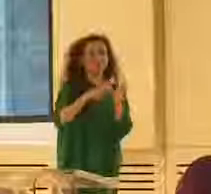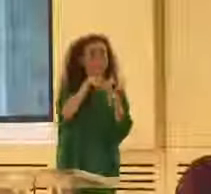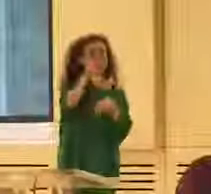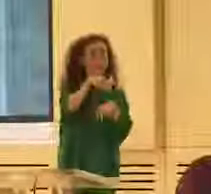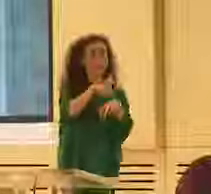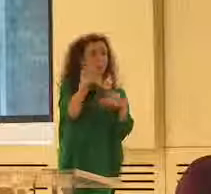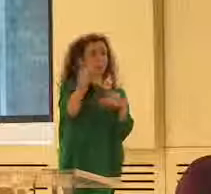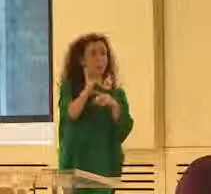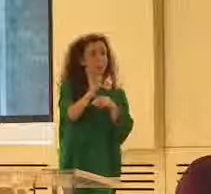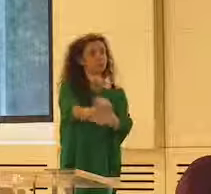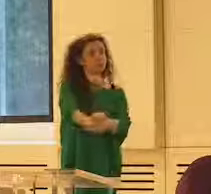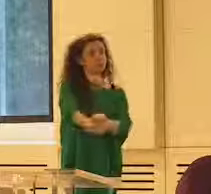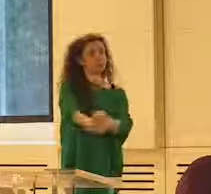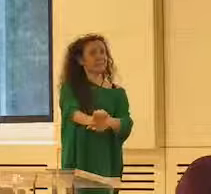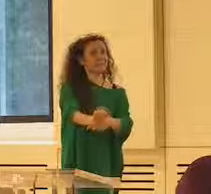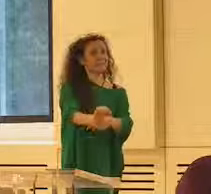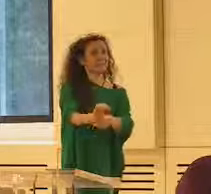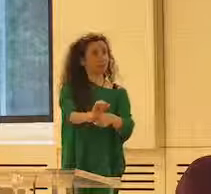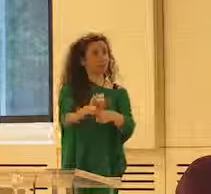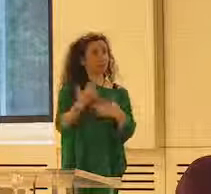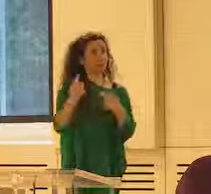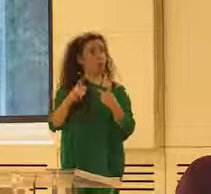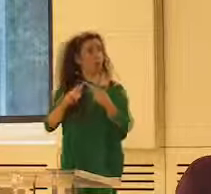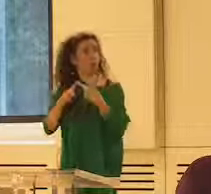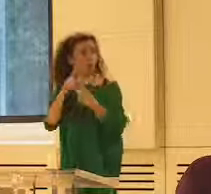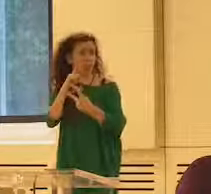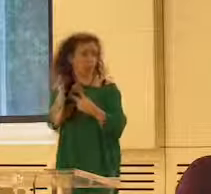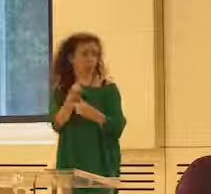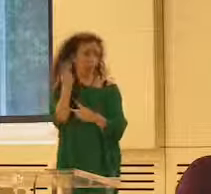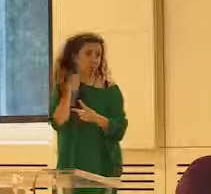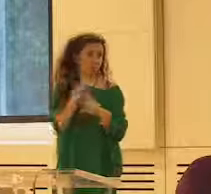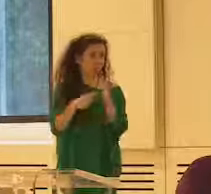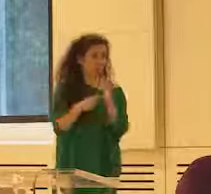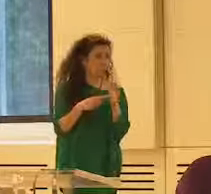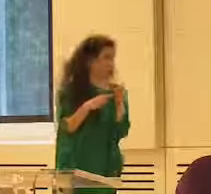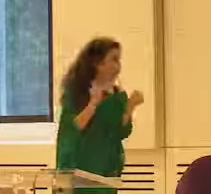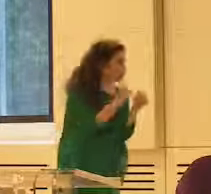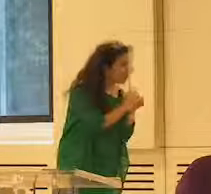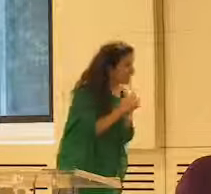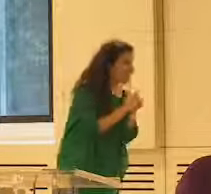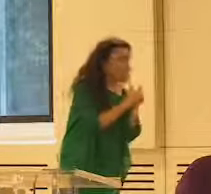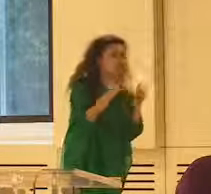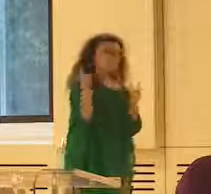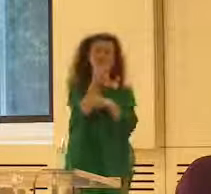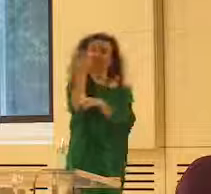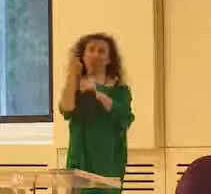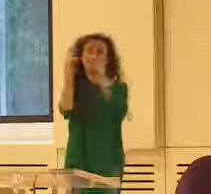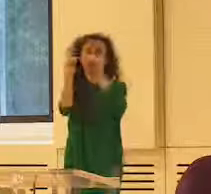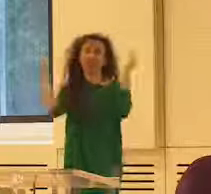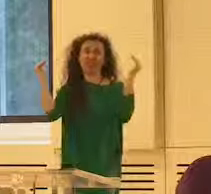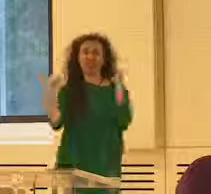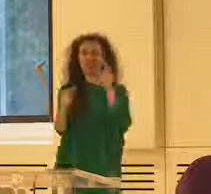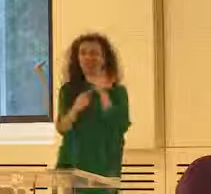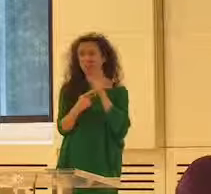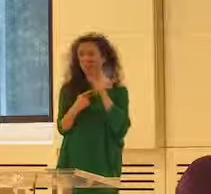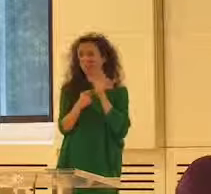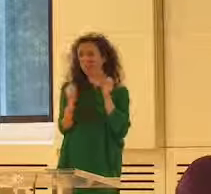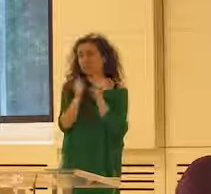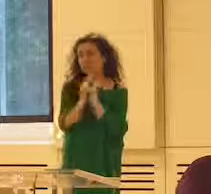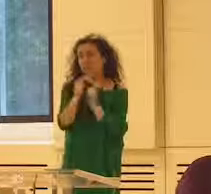What do people think? In 20 years' time, is prevention going to be, well, I believe both are so important, are as important